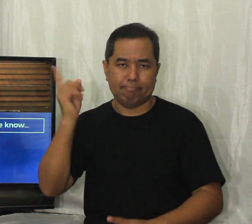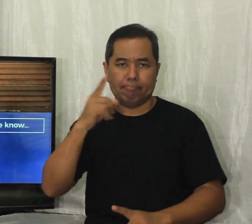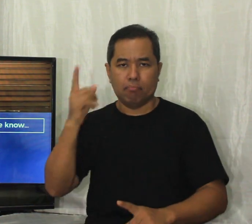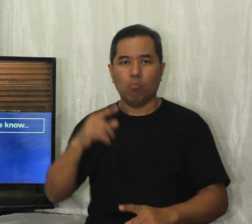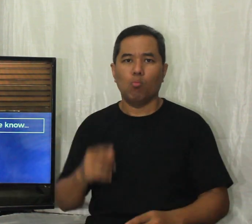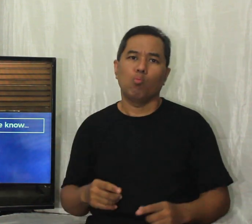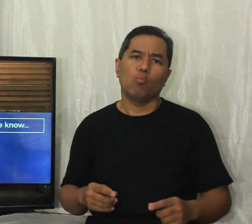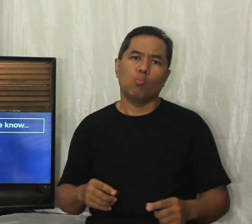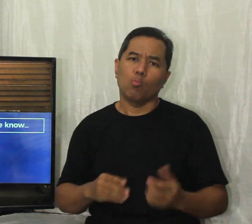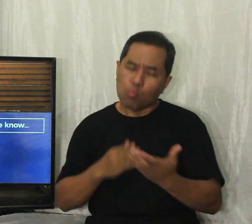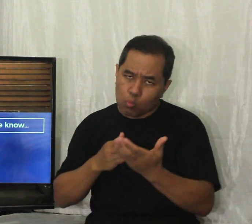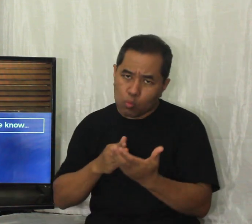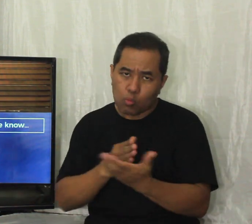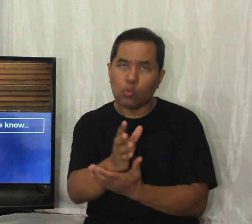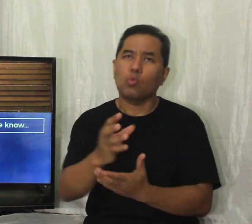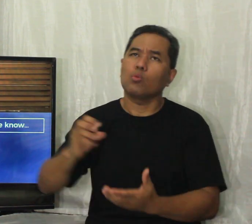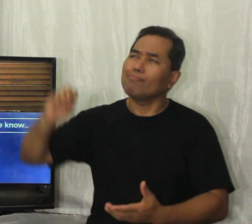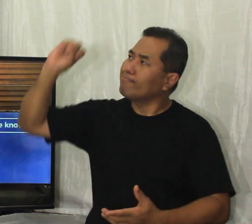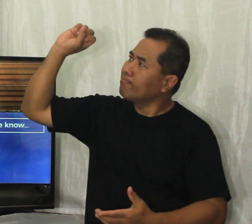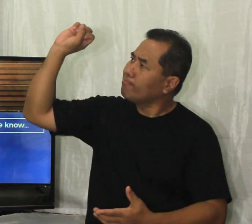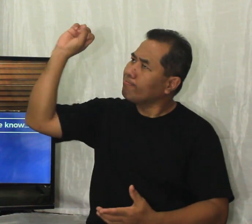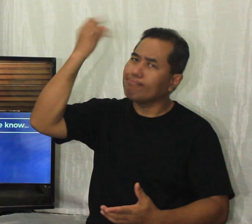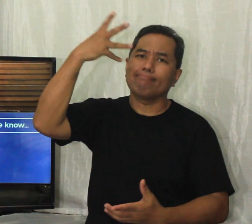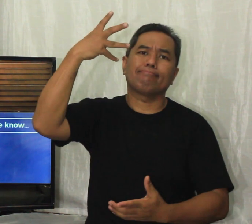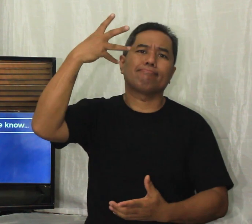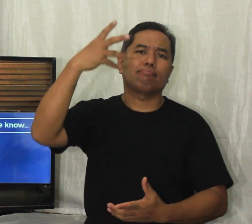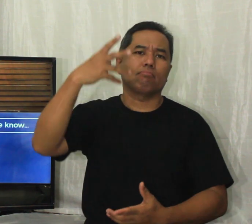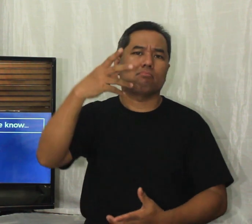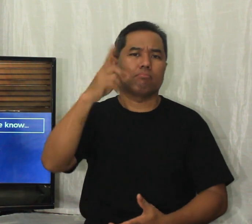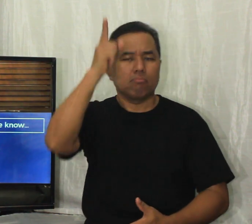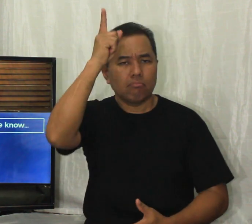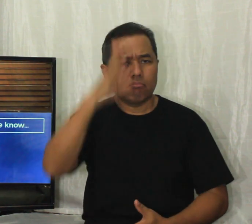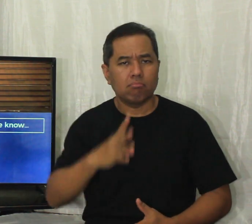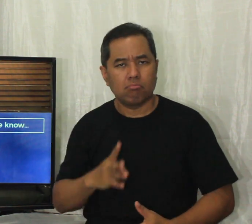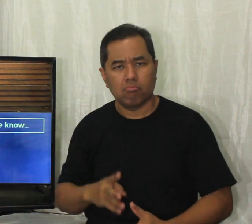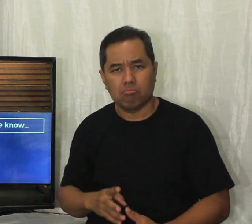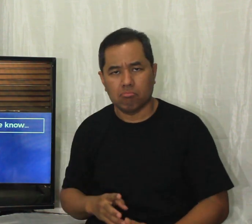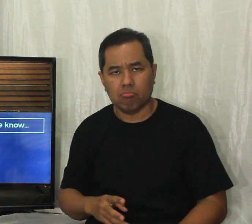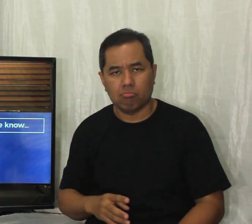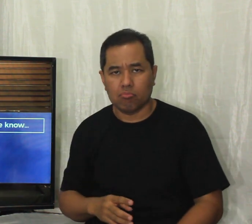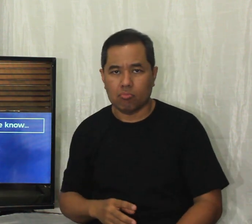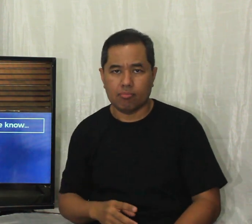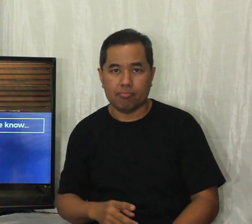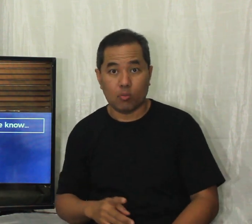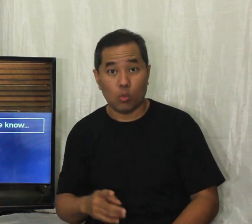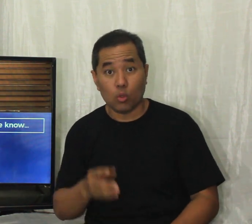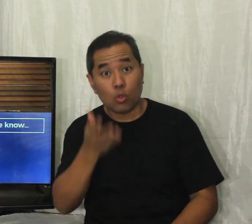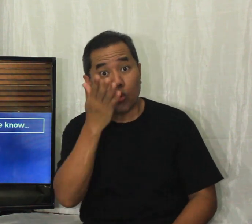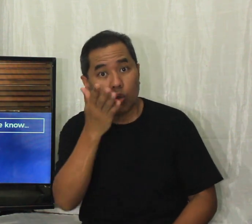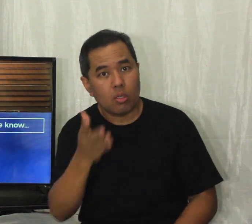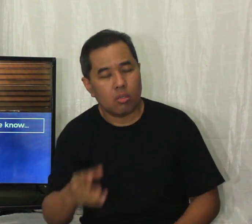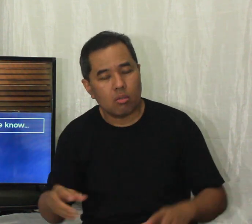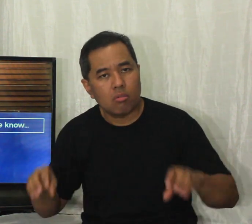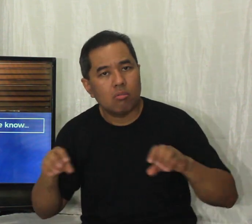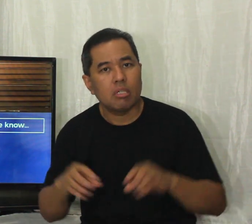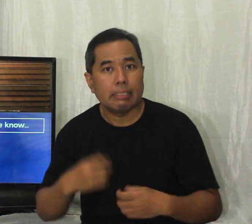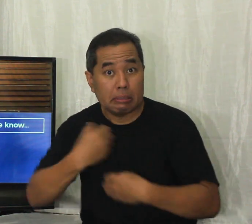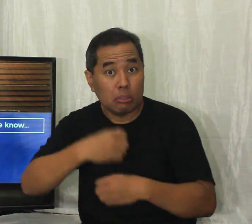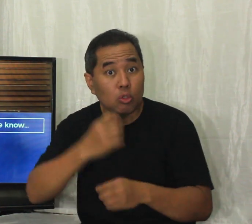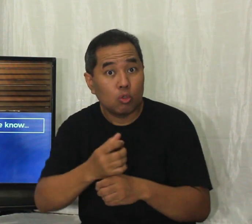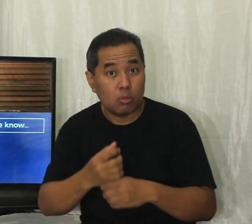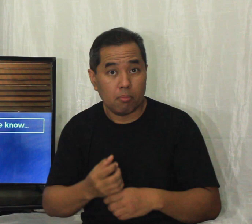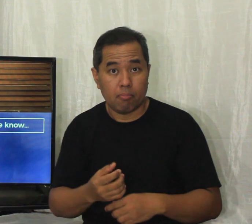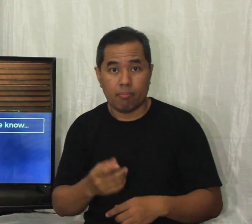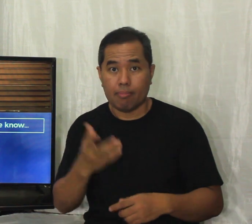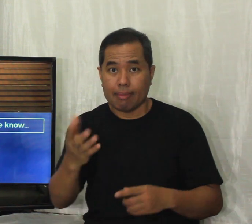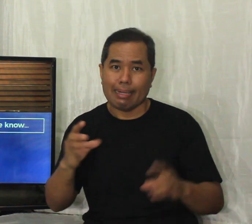spiritual salvation. That is how we are prepared. Now, if you already made that decision, hey, that's it, man. Your ticket is bought.